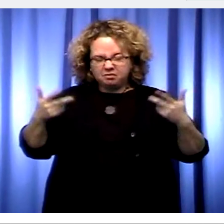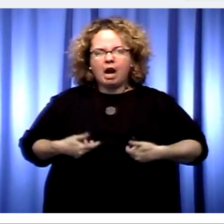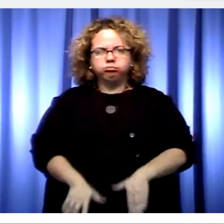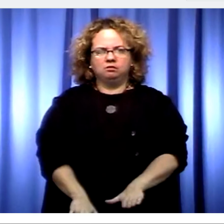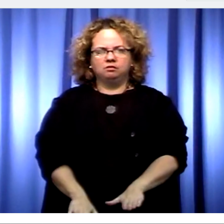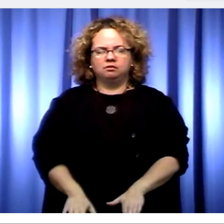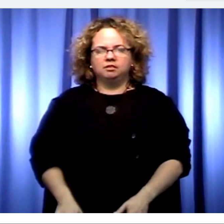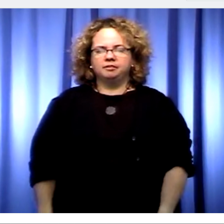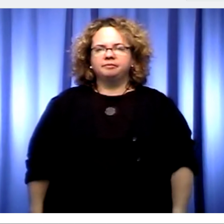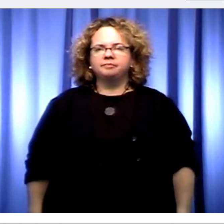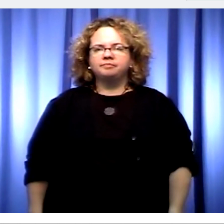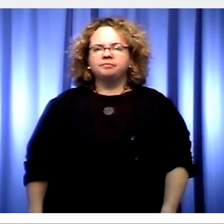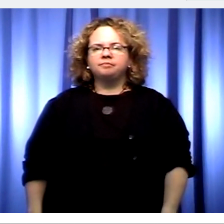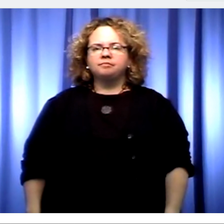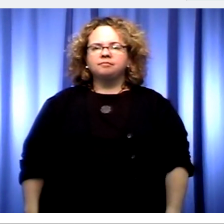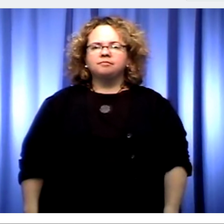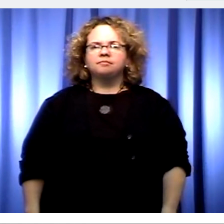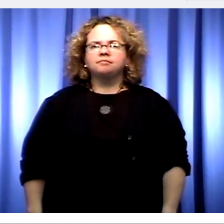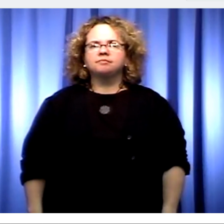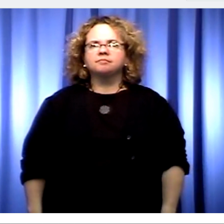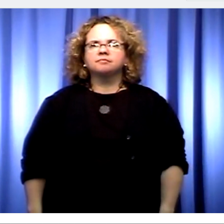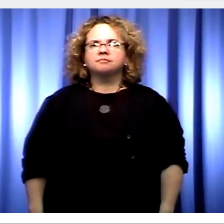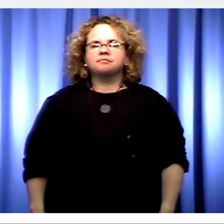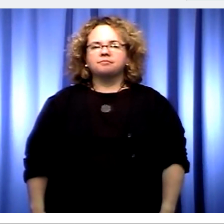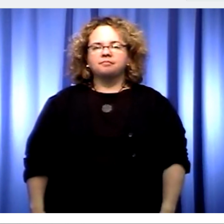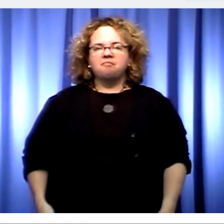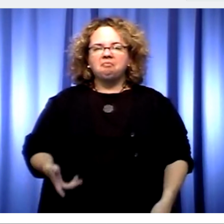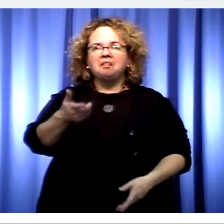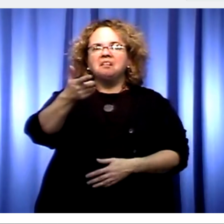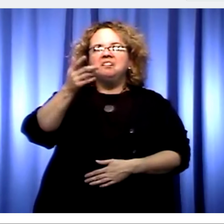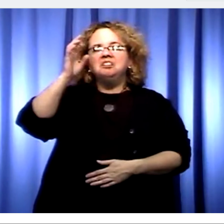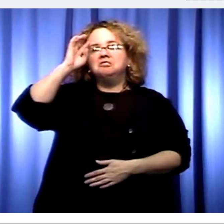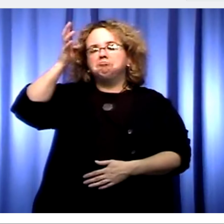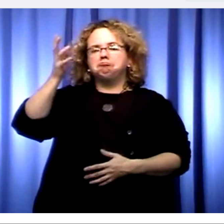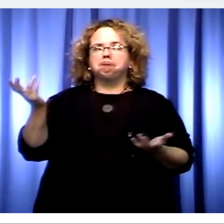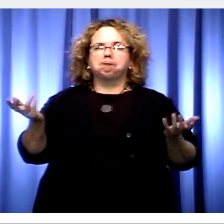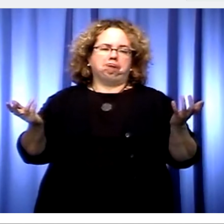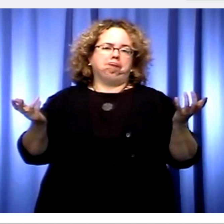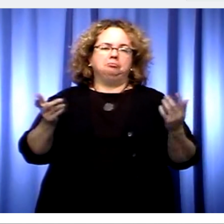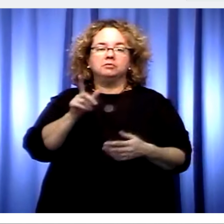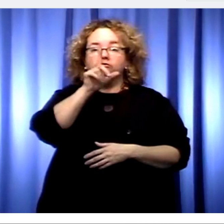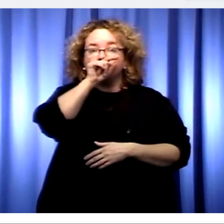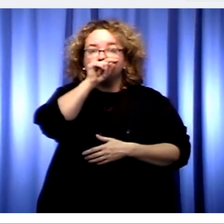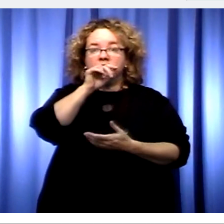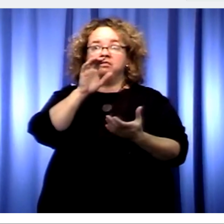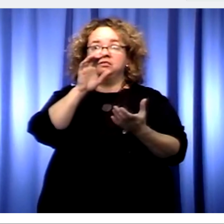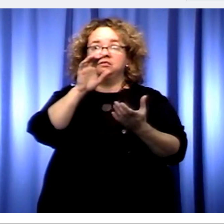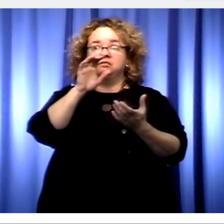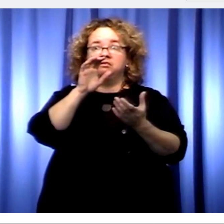responsible for the feces that leave the body.